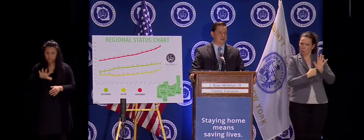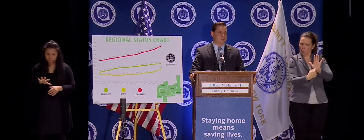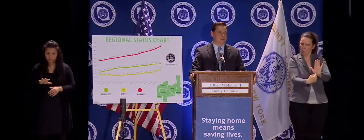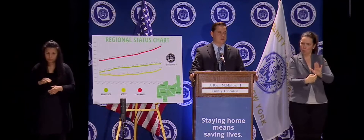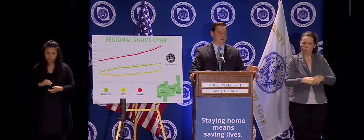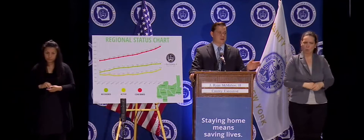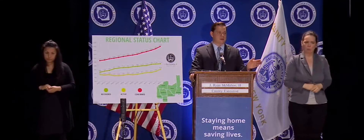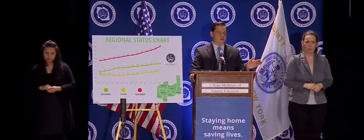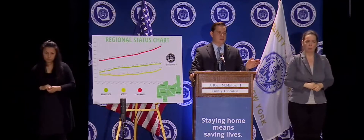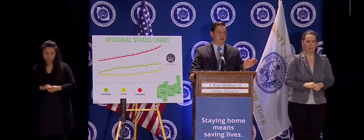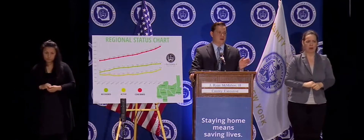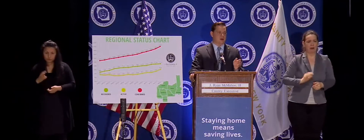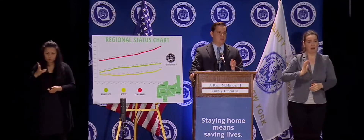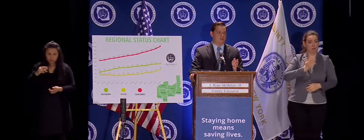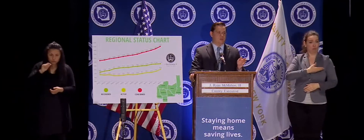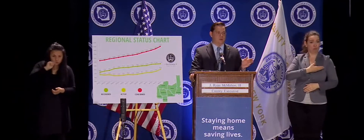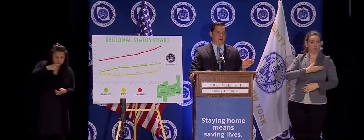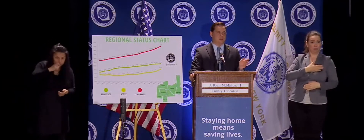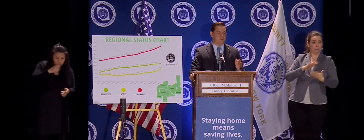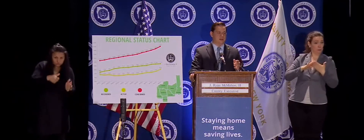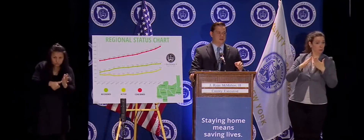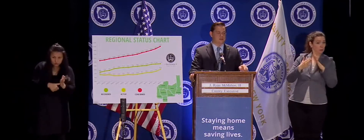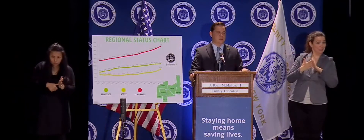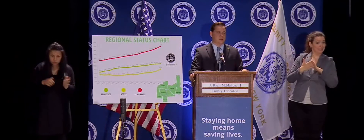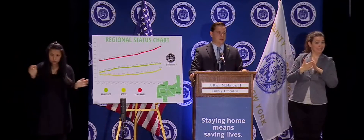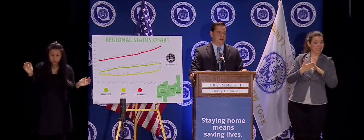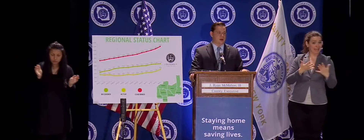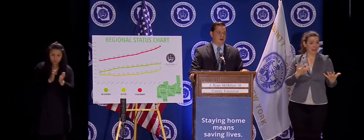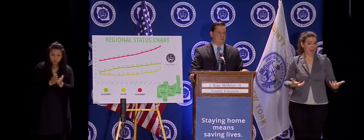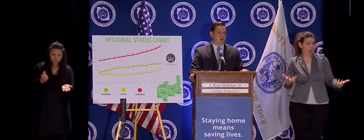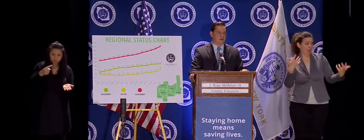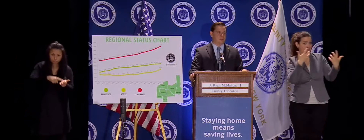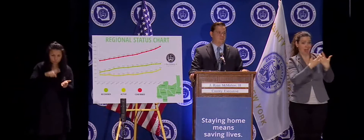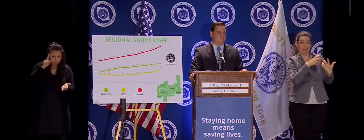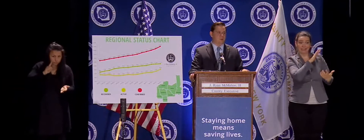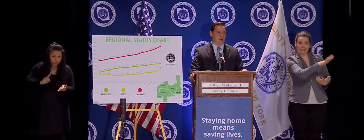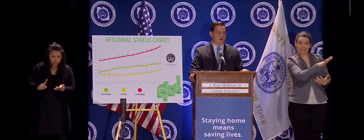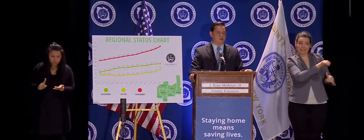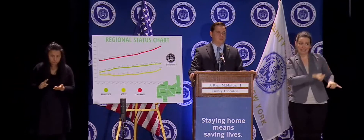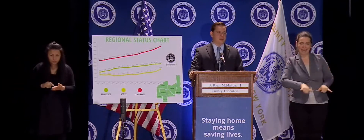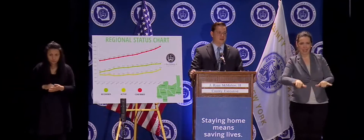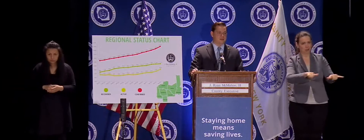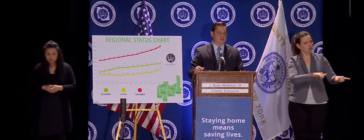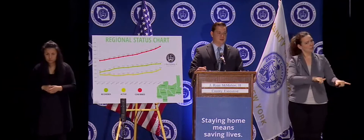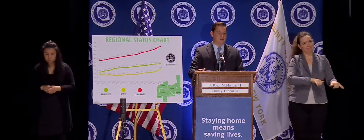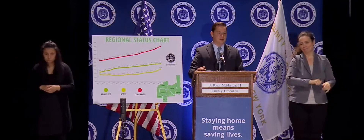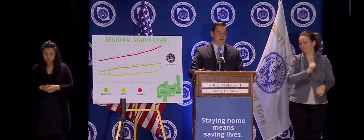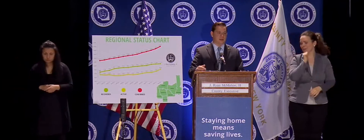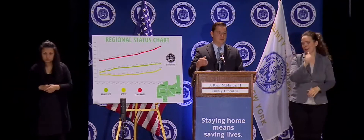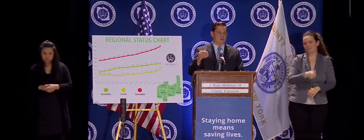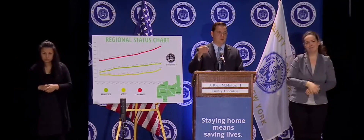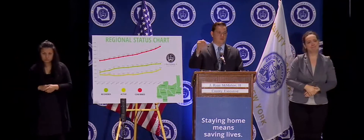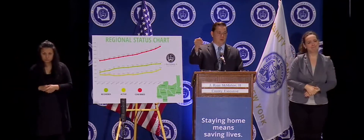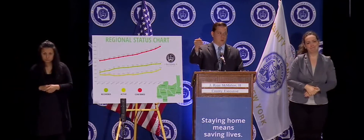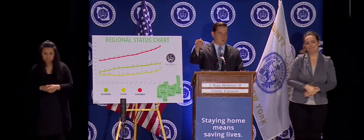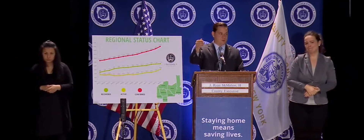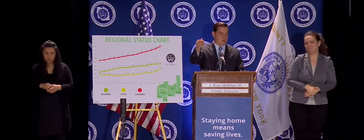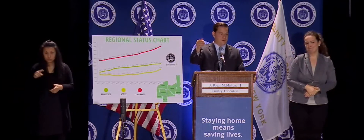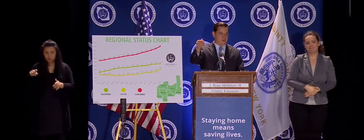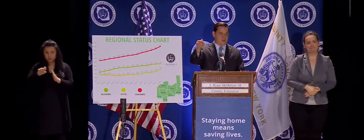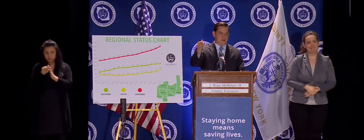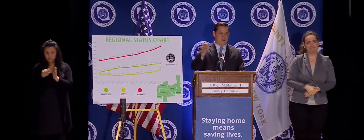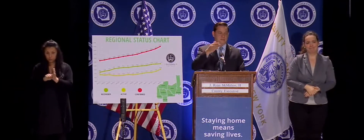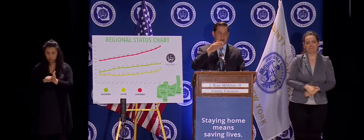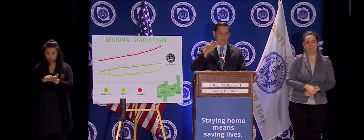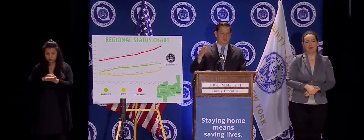because that didn't entail all of our proactive tests. But our understanding is they're going to be looking at moving forward from